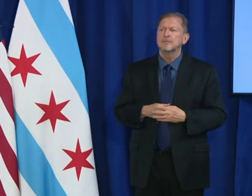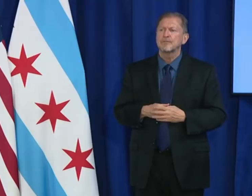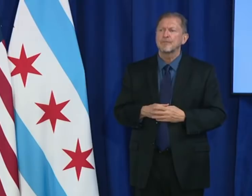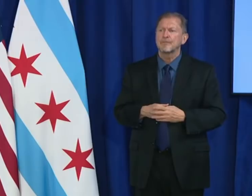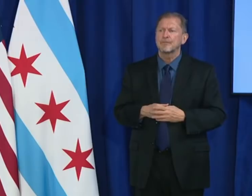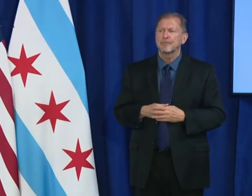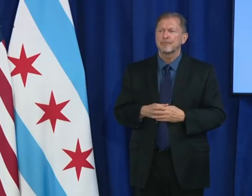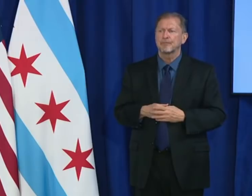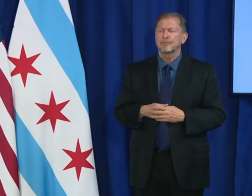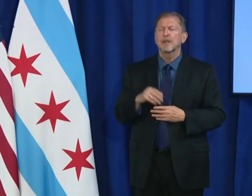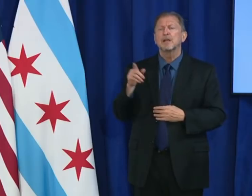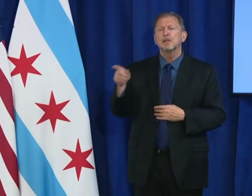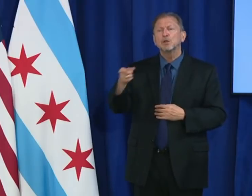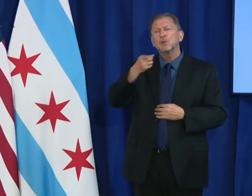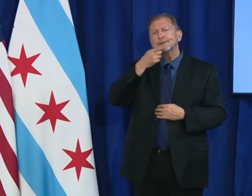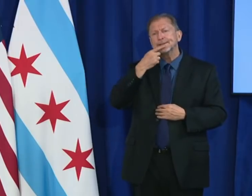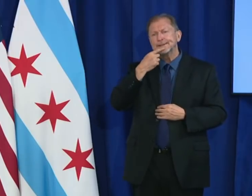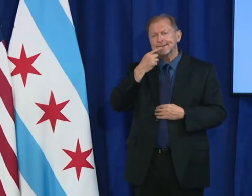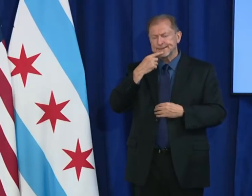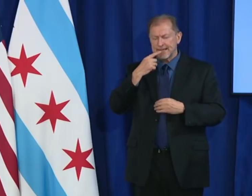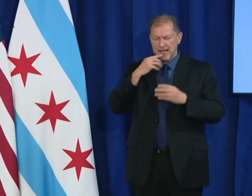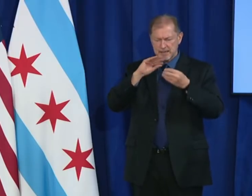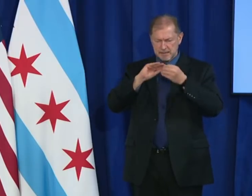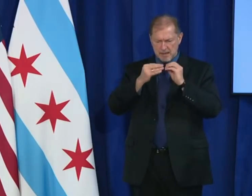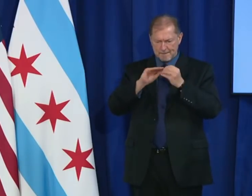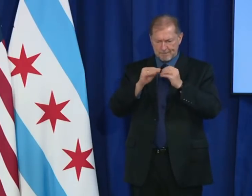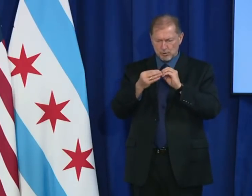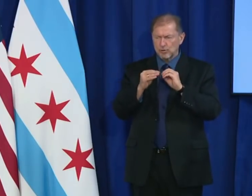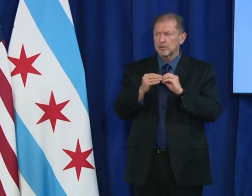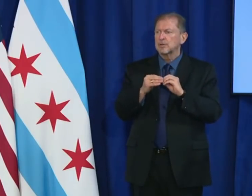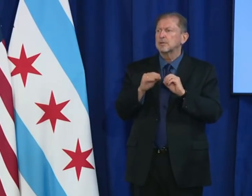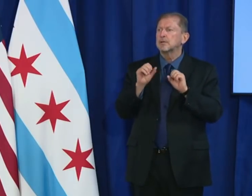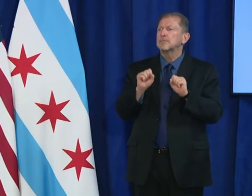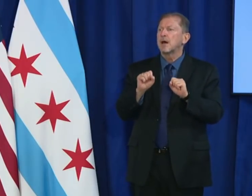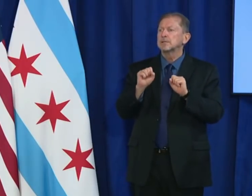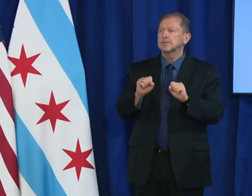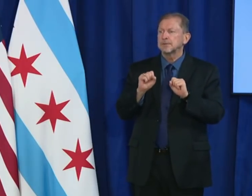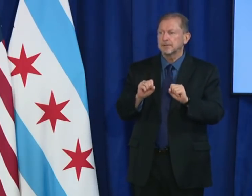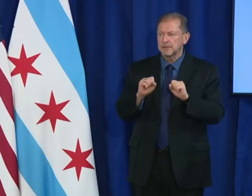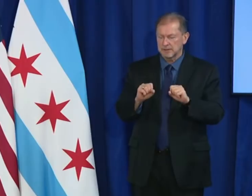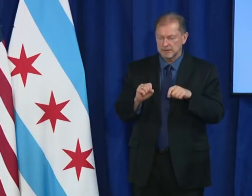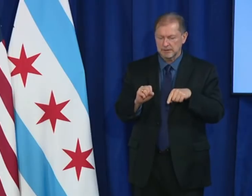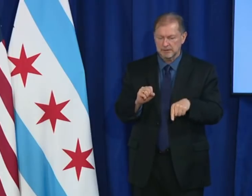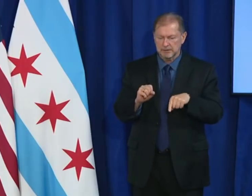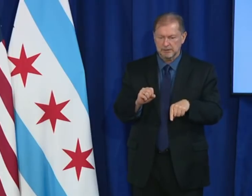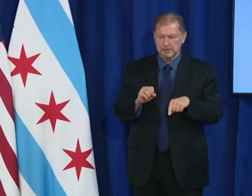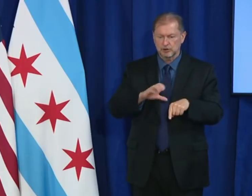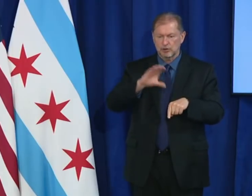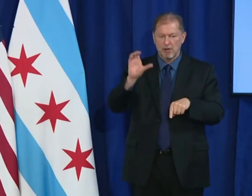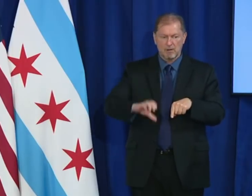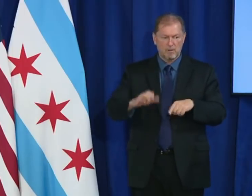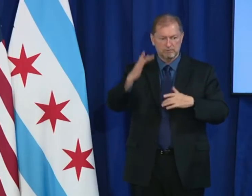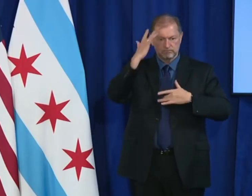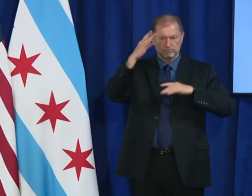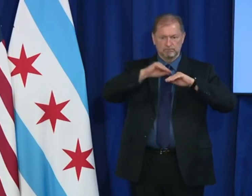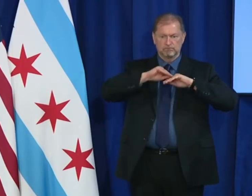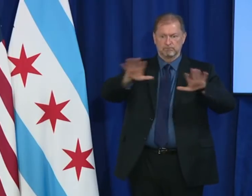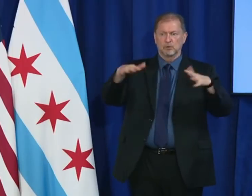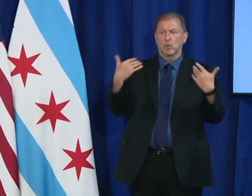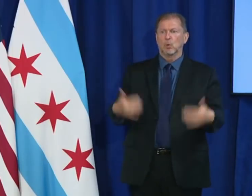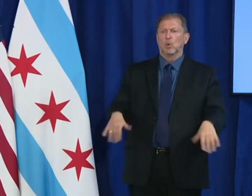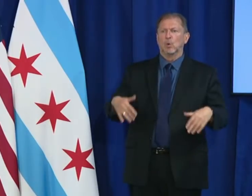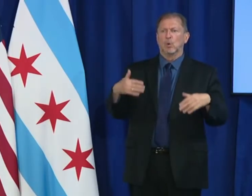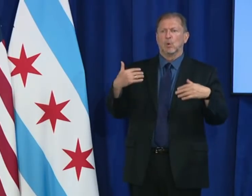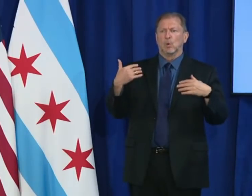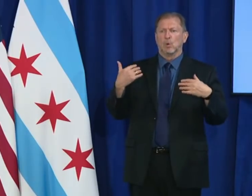The number that you gave at the top, 1 in 15 Chicagoans, that's pretty shocking to hear. Could you